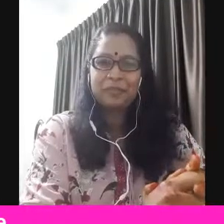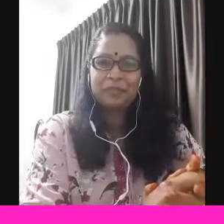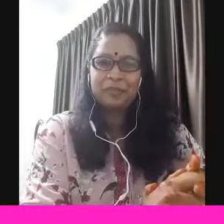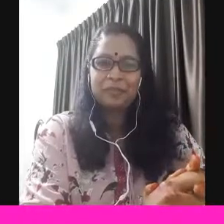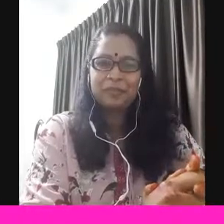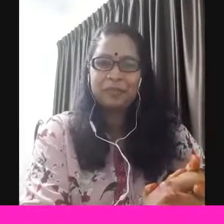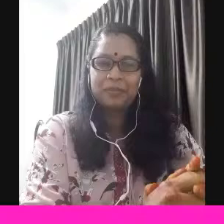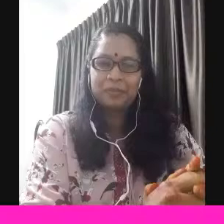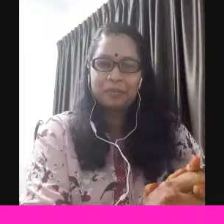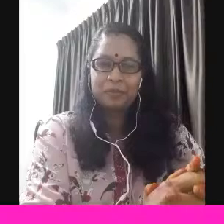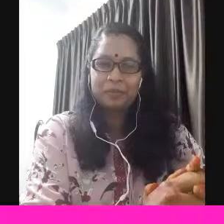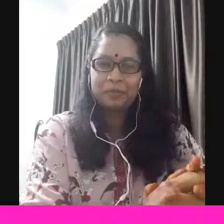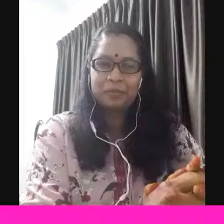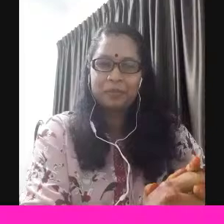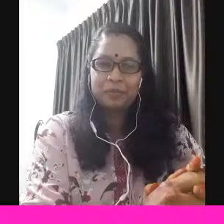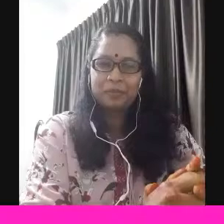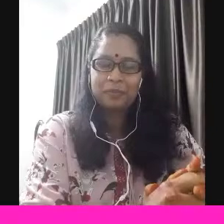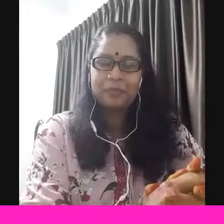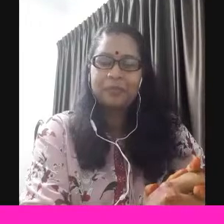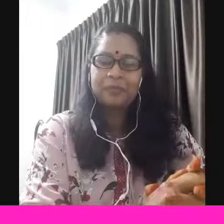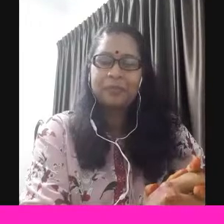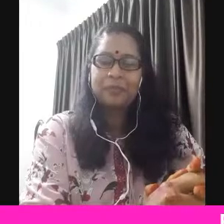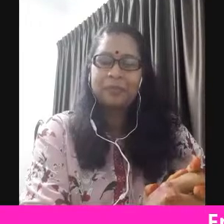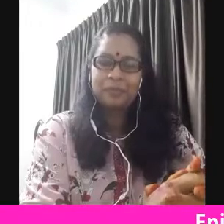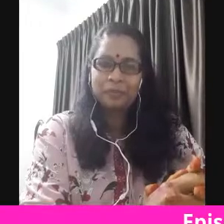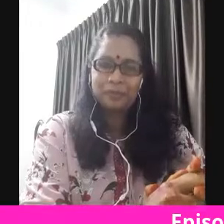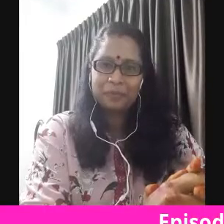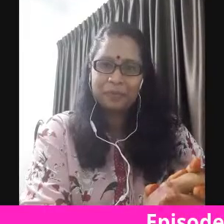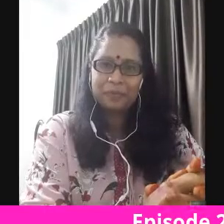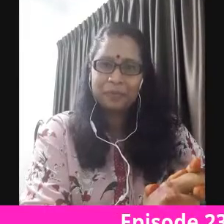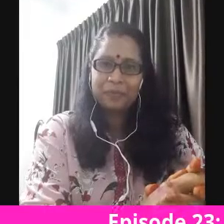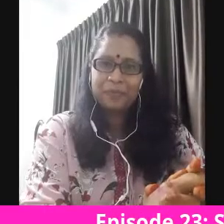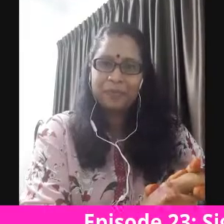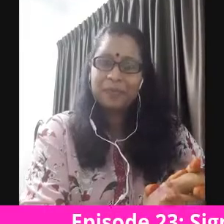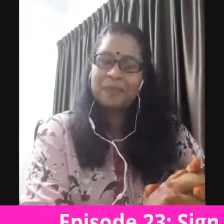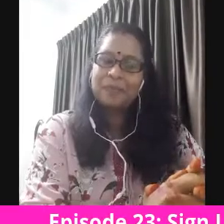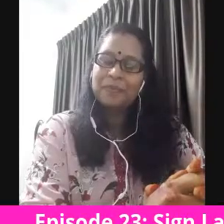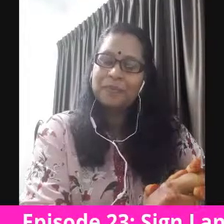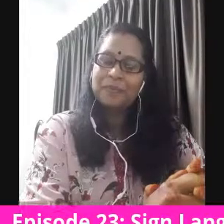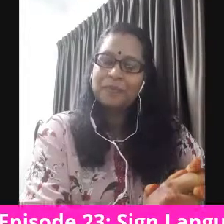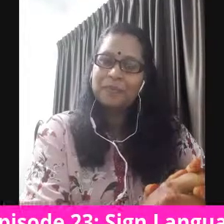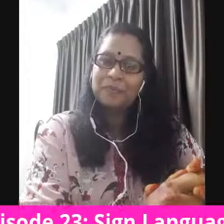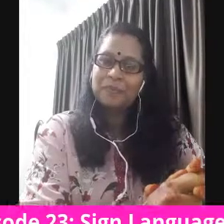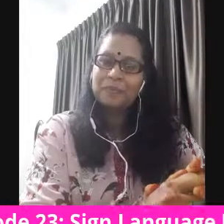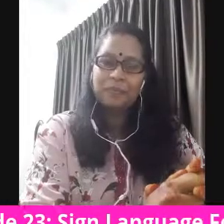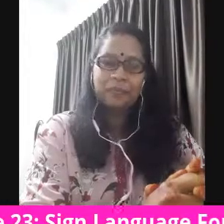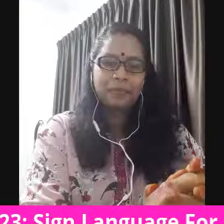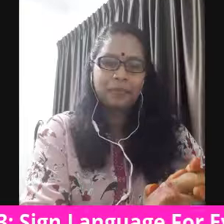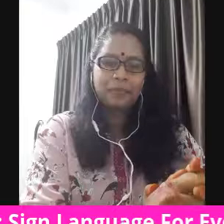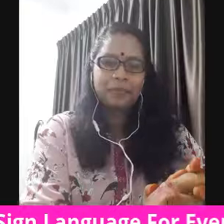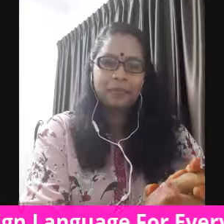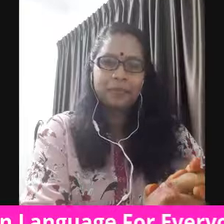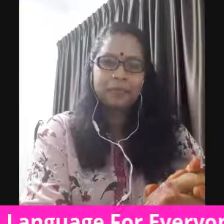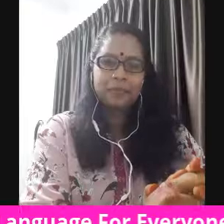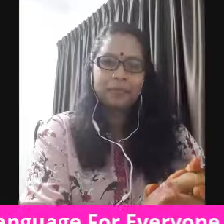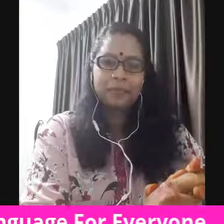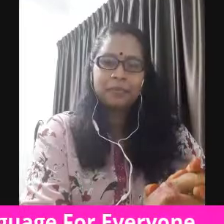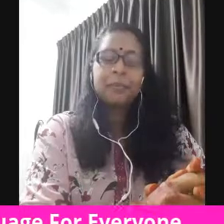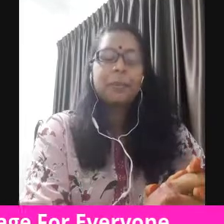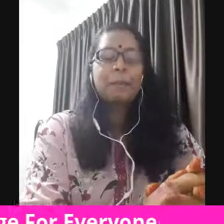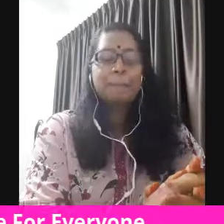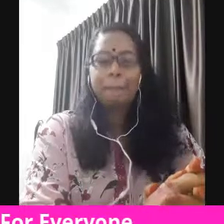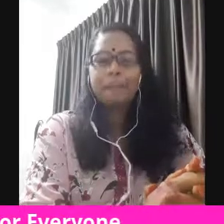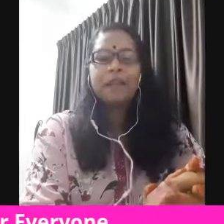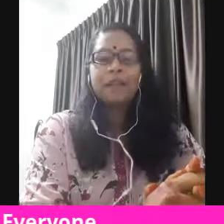knew that in a school there are such thing as this sort of education. It's mixed Mm-hmm. with other normal students as well